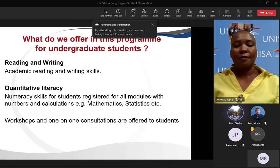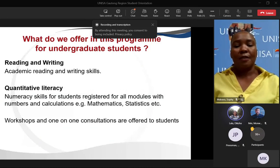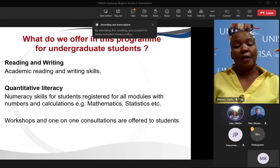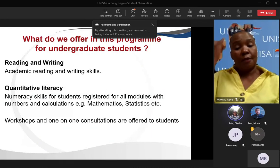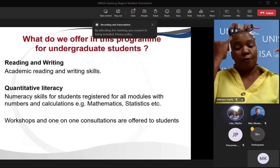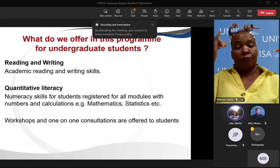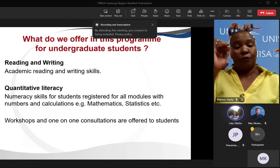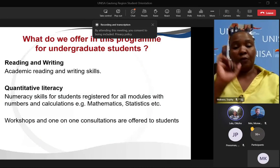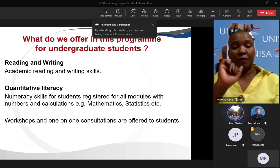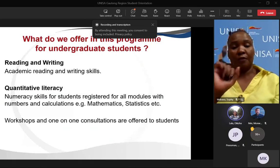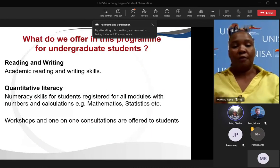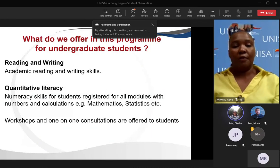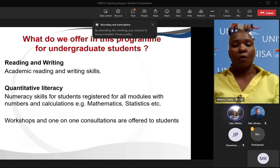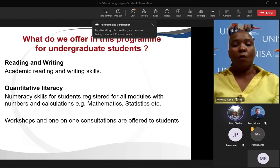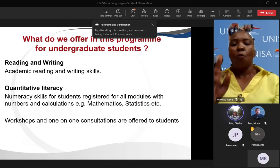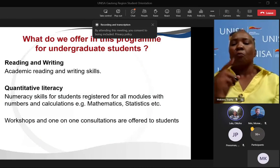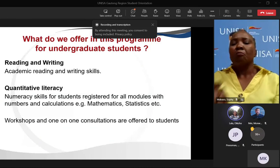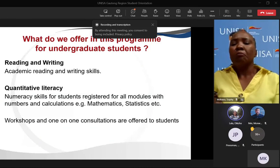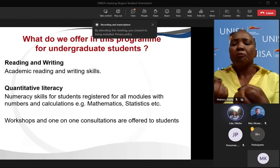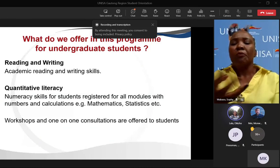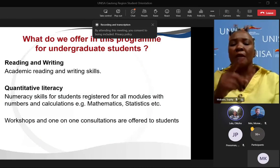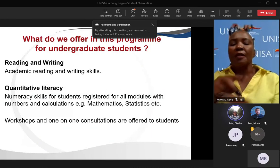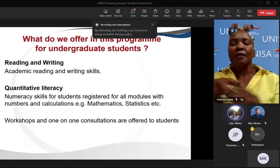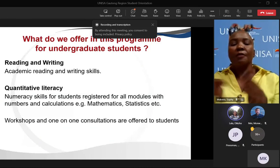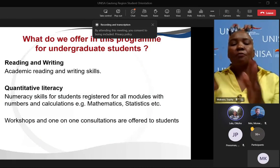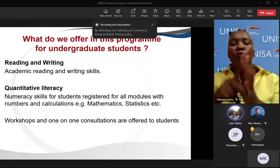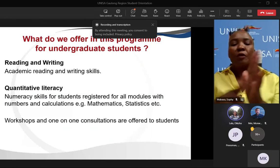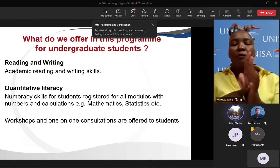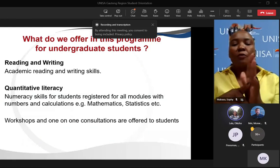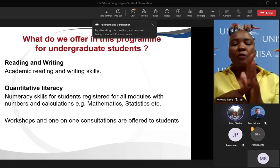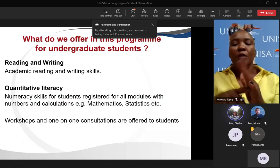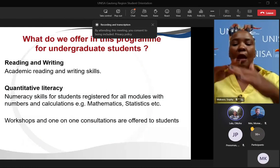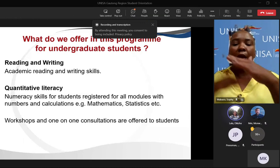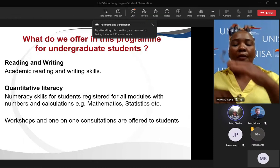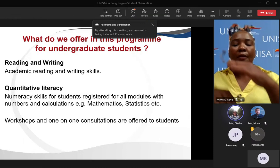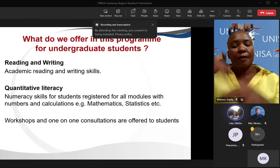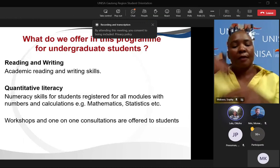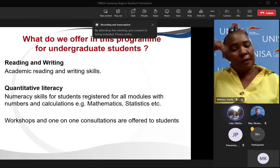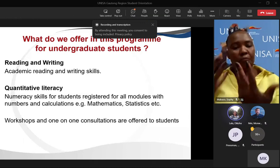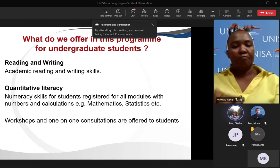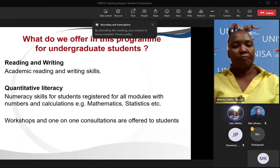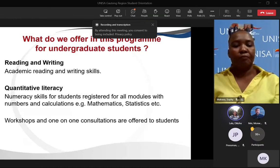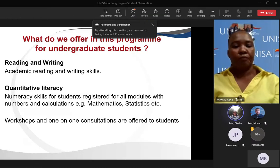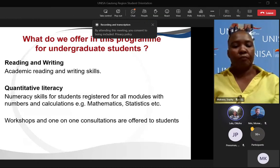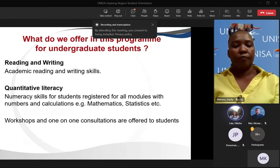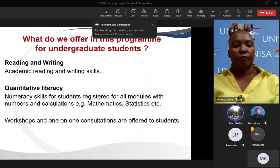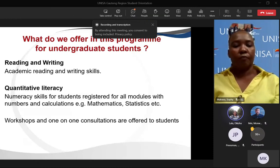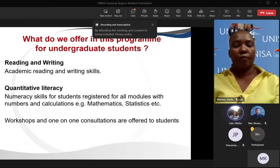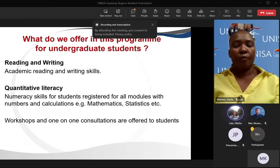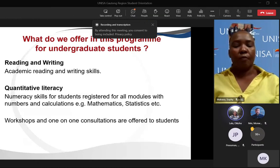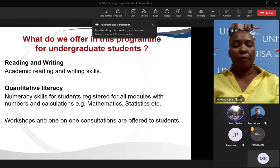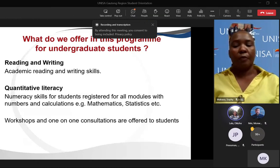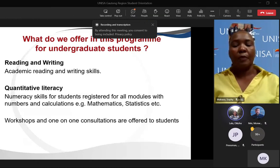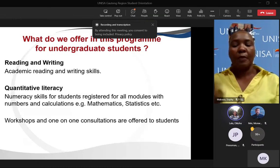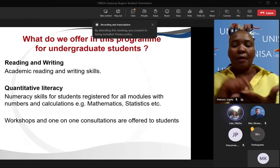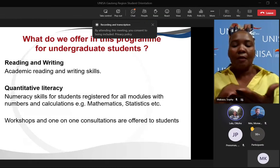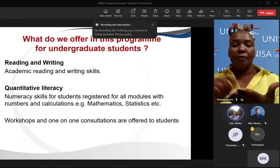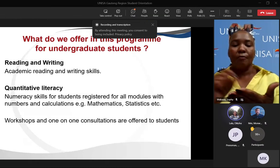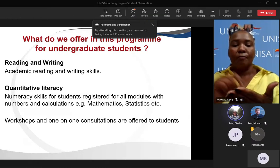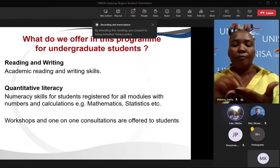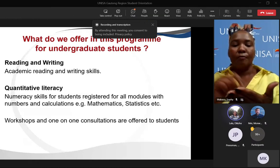what do we offer in these programs for undergraduate students we have for the undergraduate students we offer reading and writing